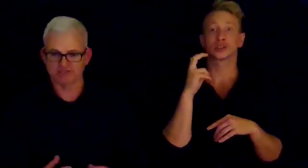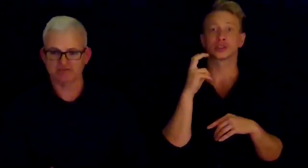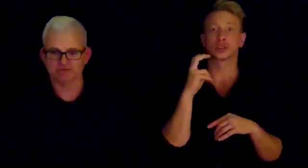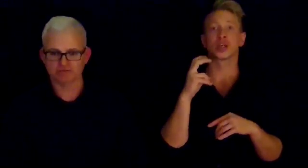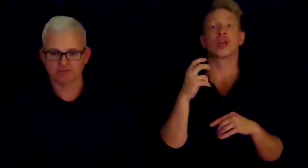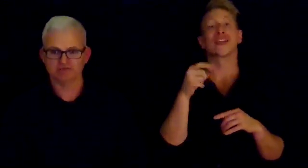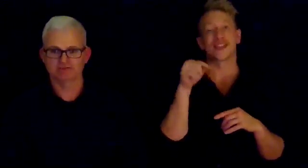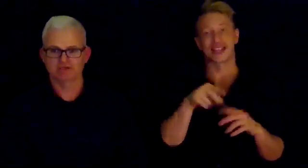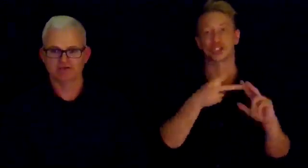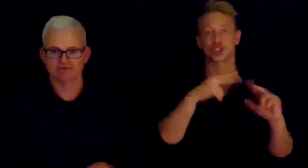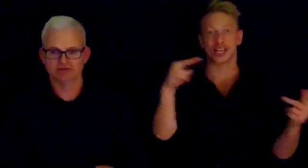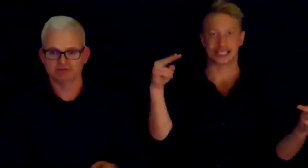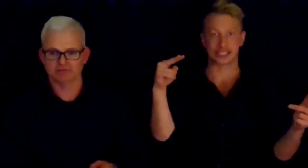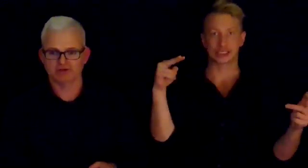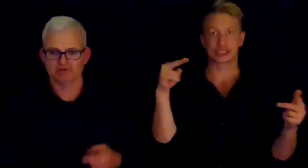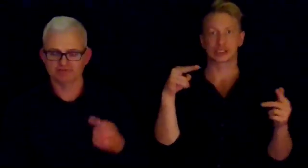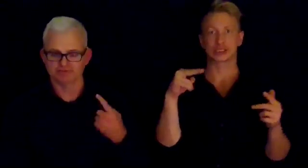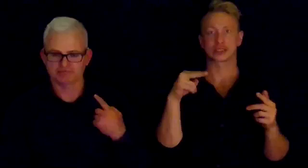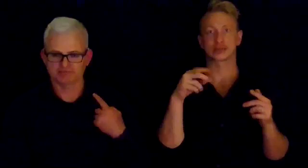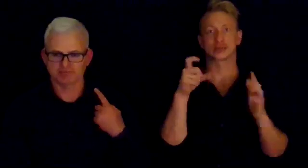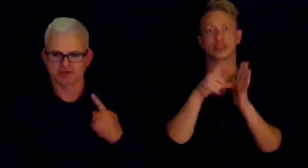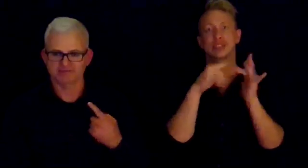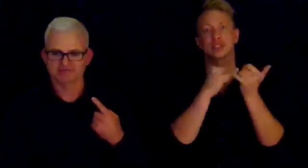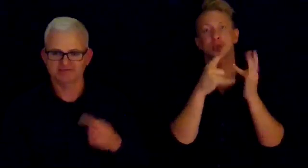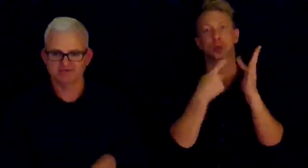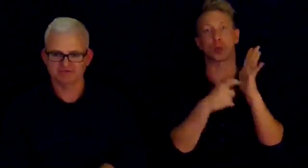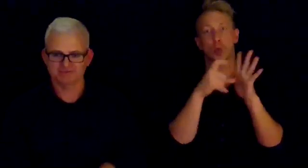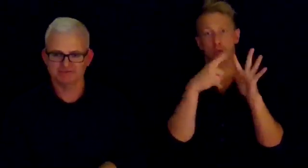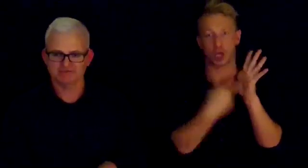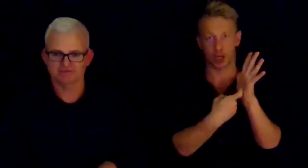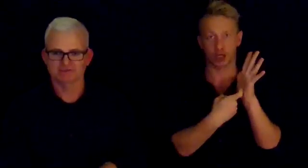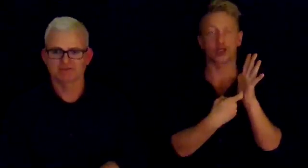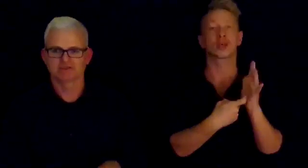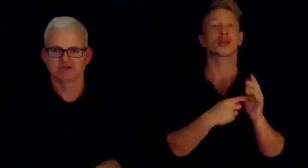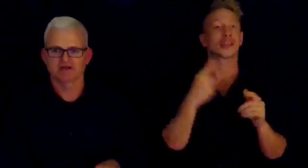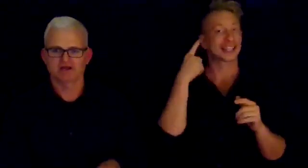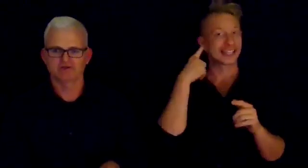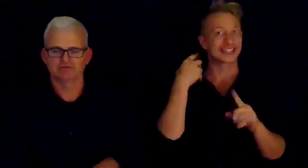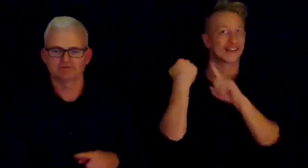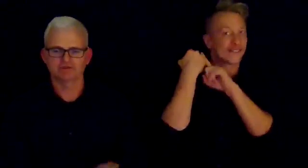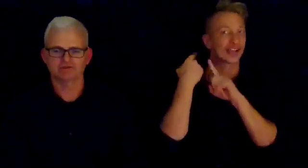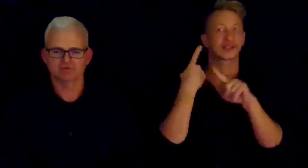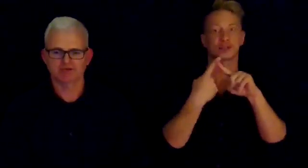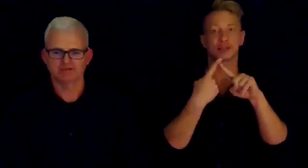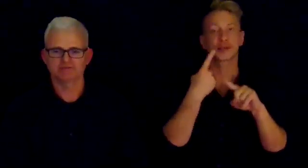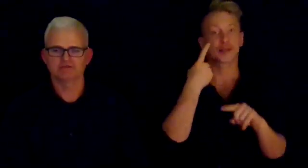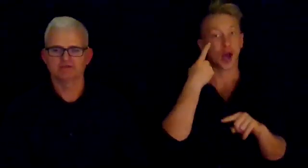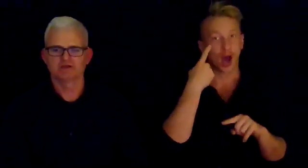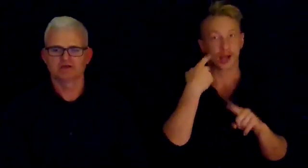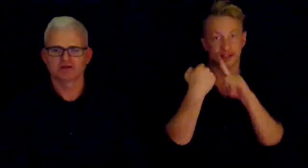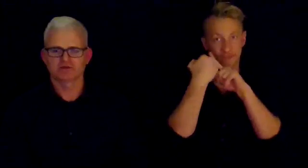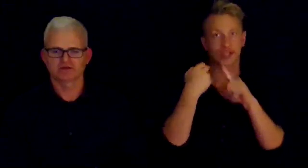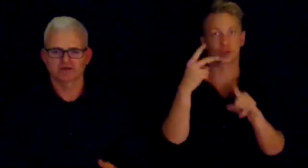It's a genetic disorder characterised by blindness and deafness, and also